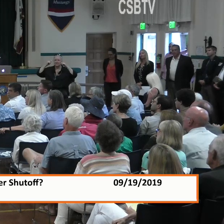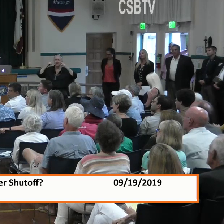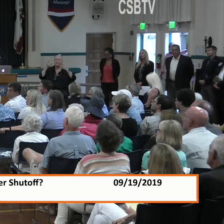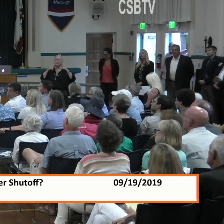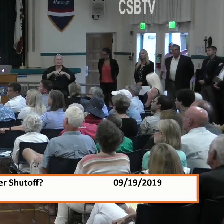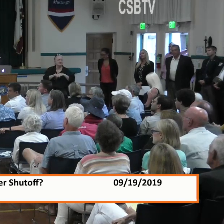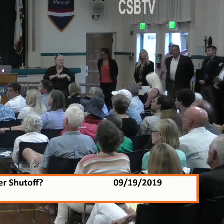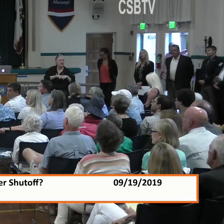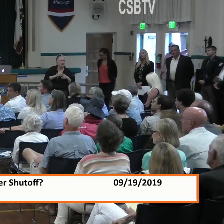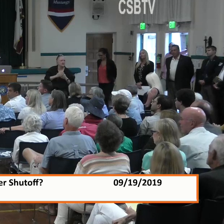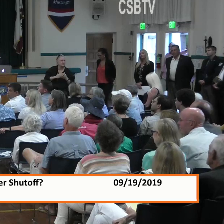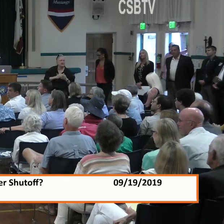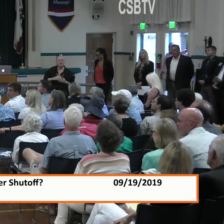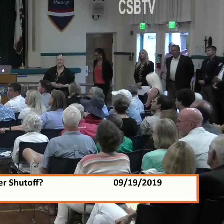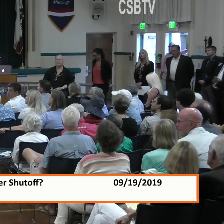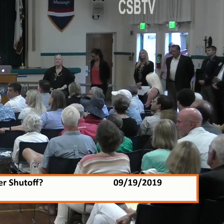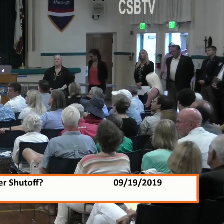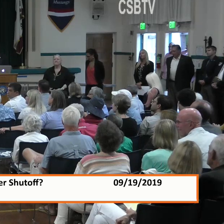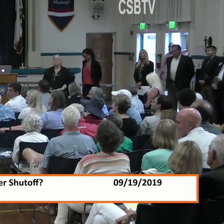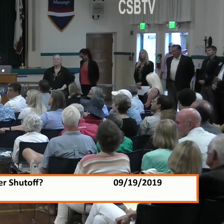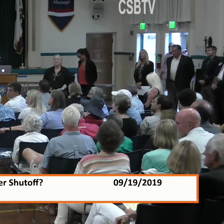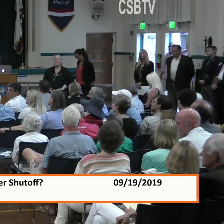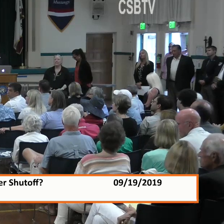socks. I'd